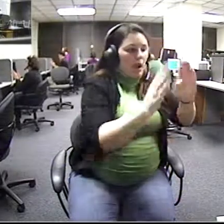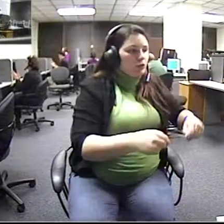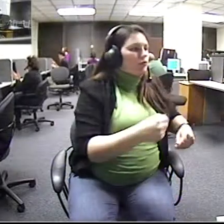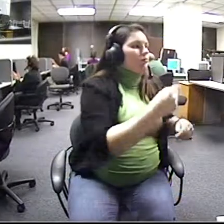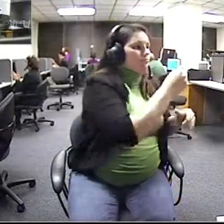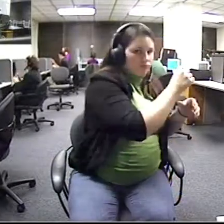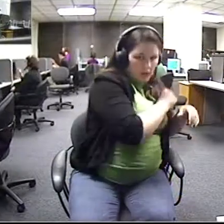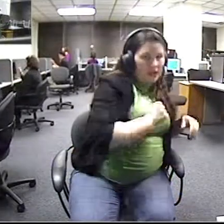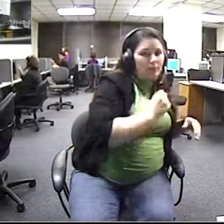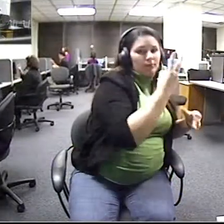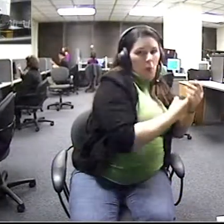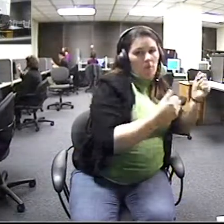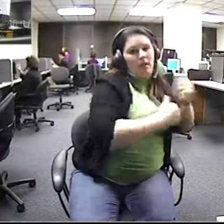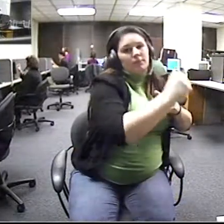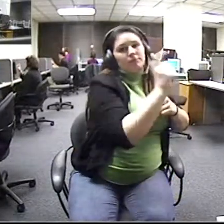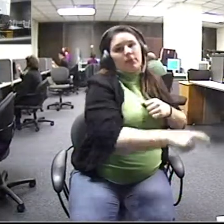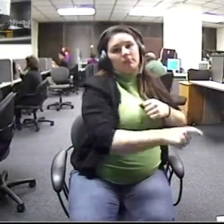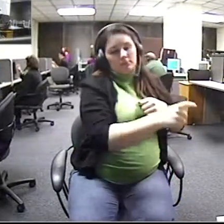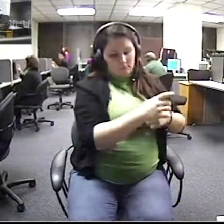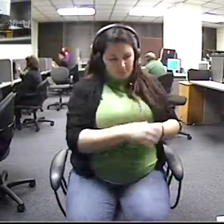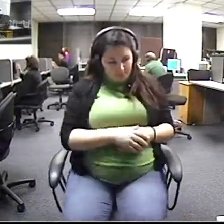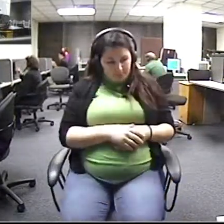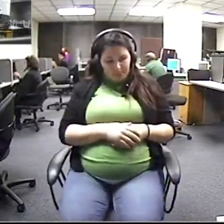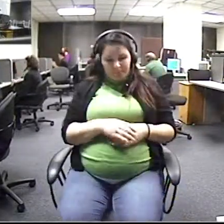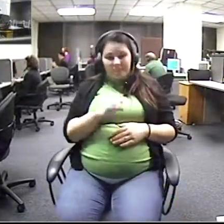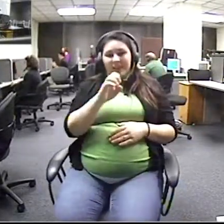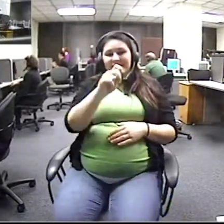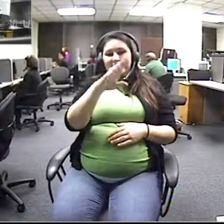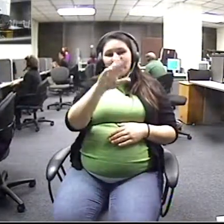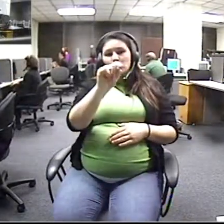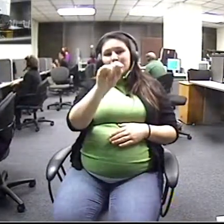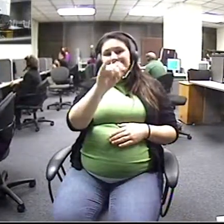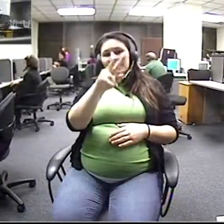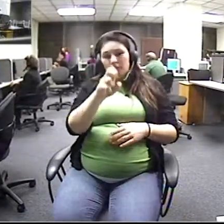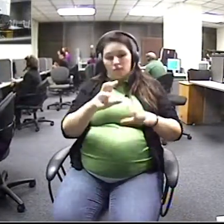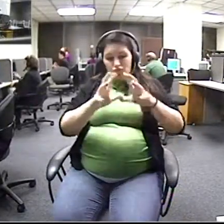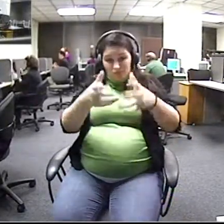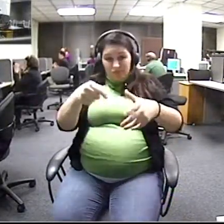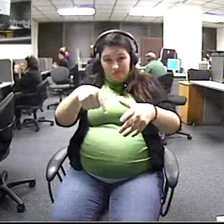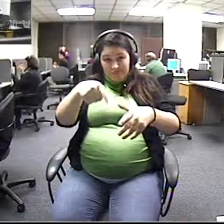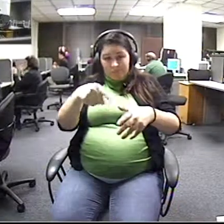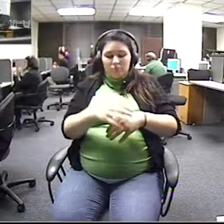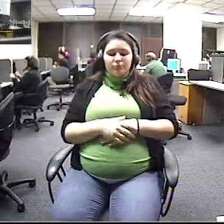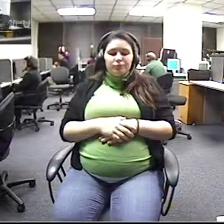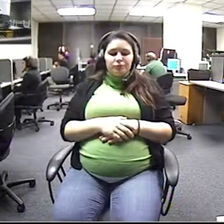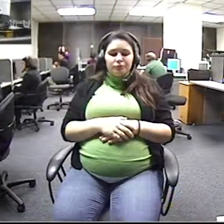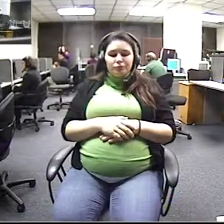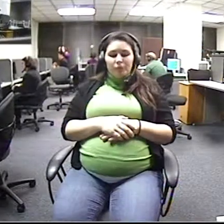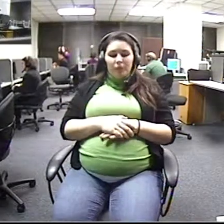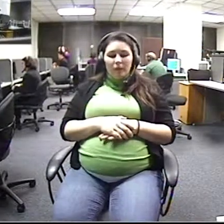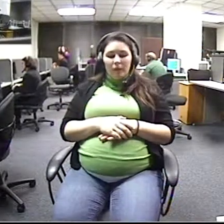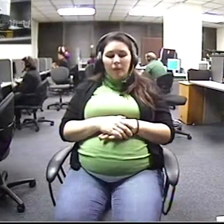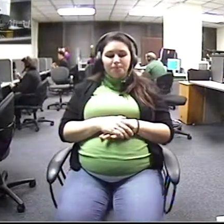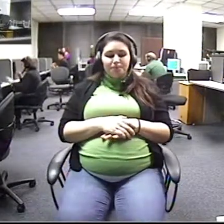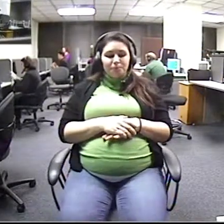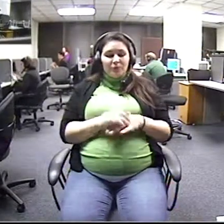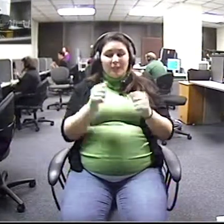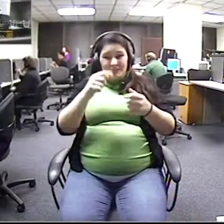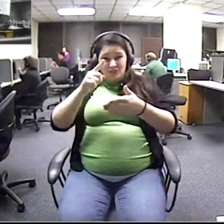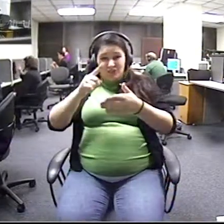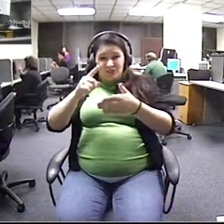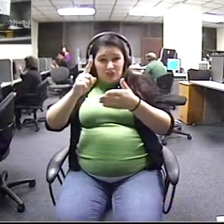The executive branch checks. The presidents can check Congress with their power to veto